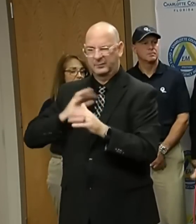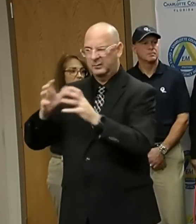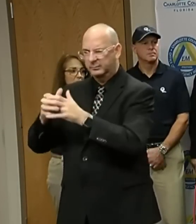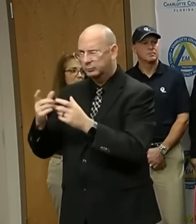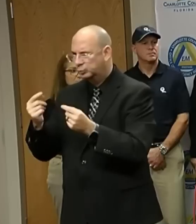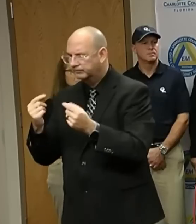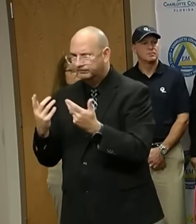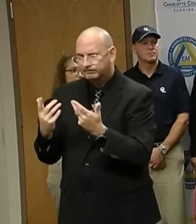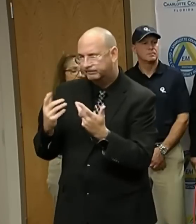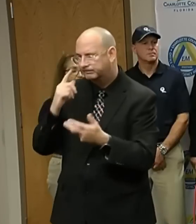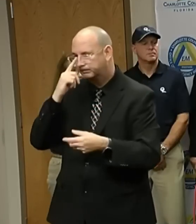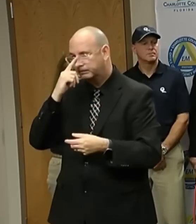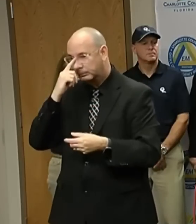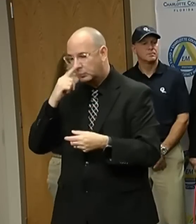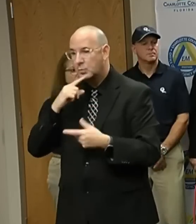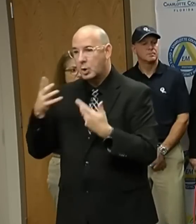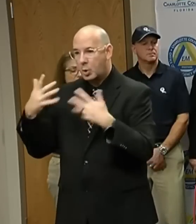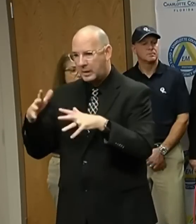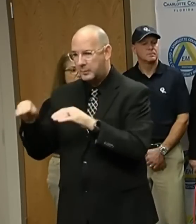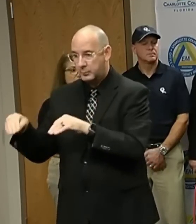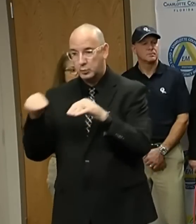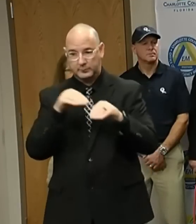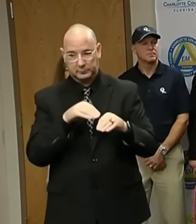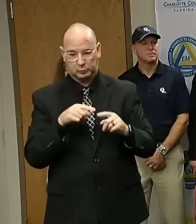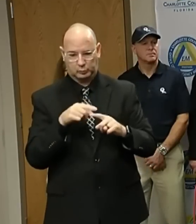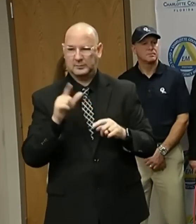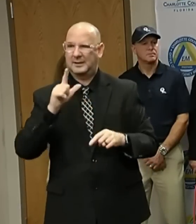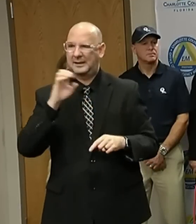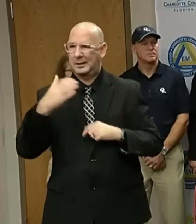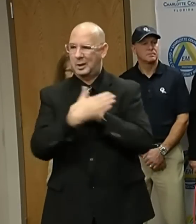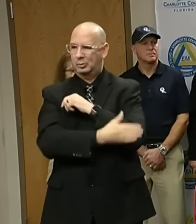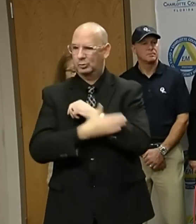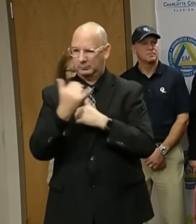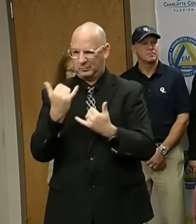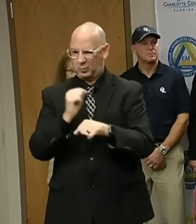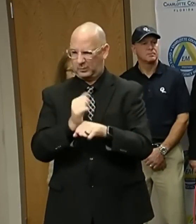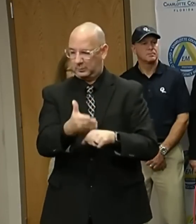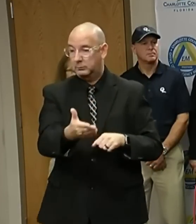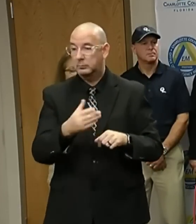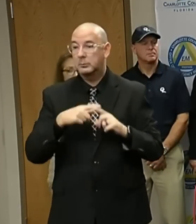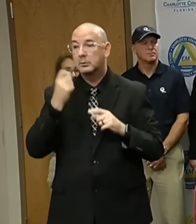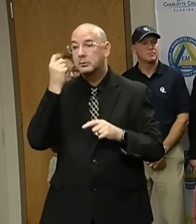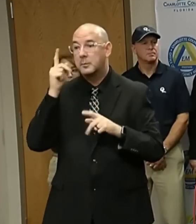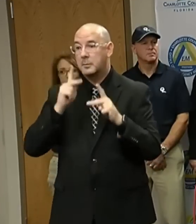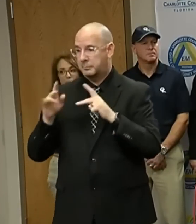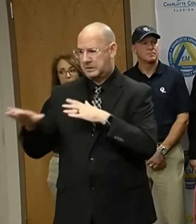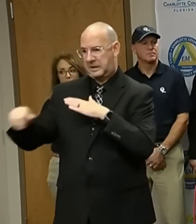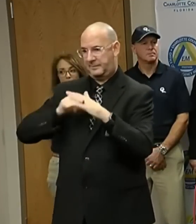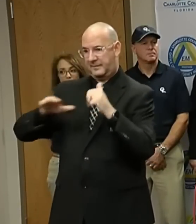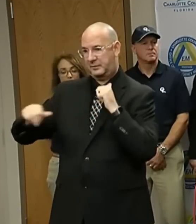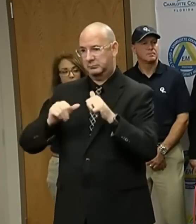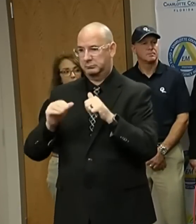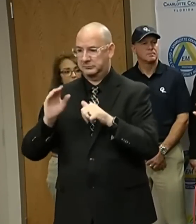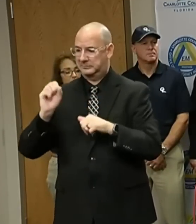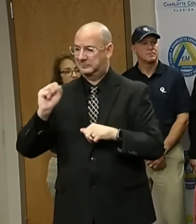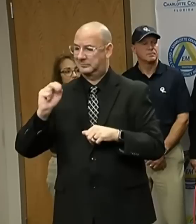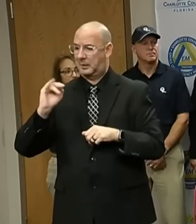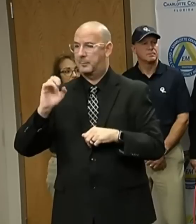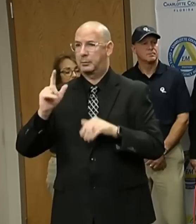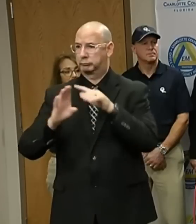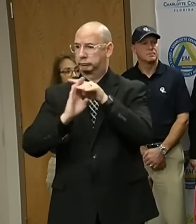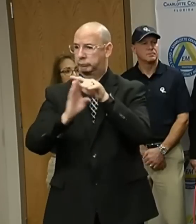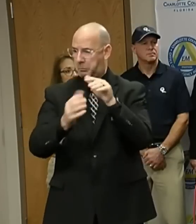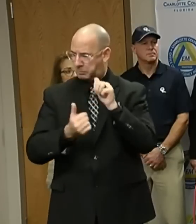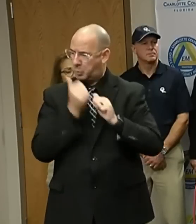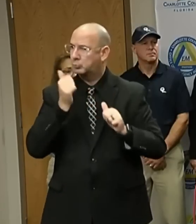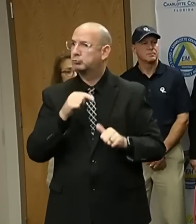more of the mainland in Lee County. And many people did leave Sanibel, and they did heed the call, which is good. Obviously, I think it's